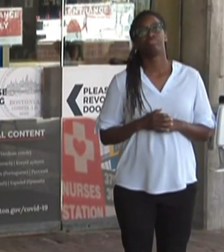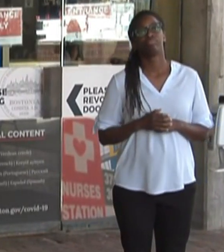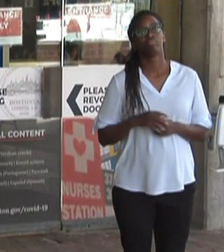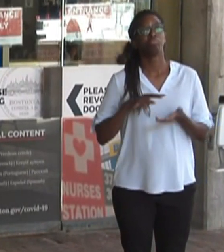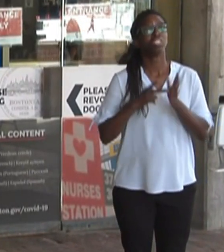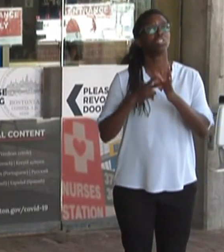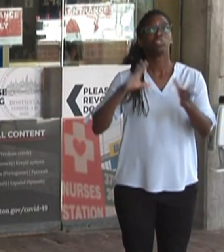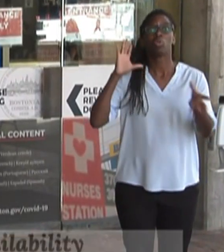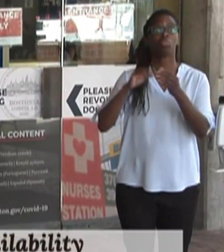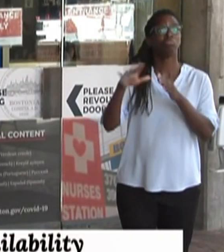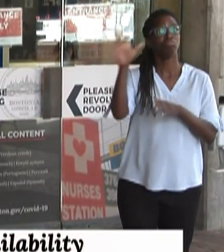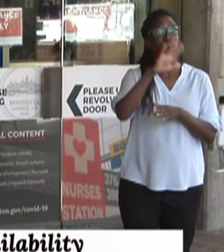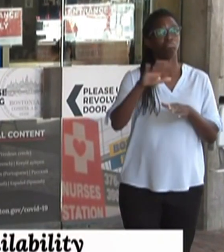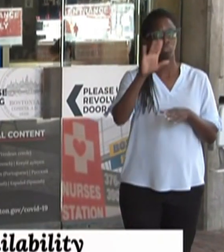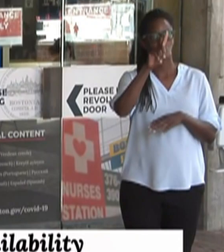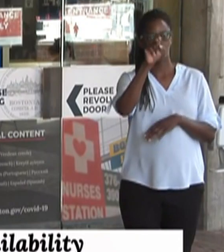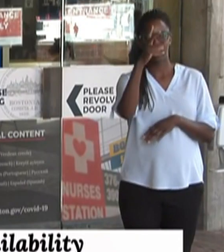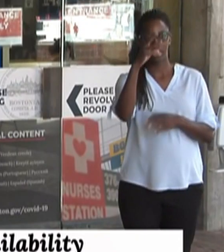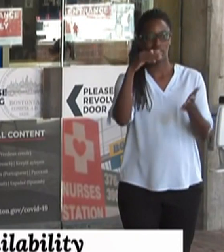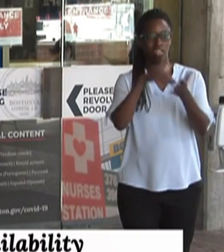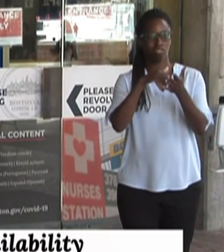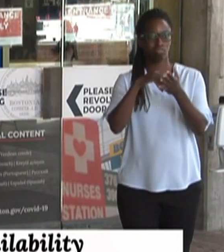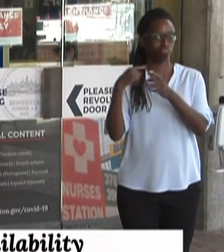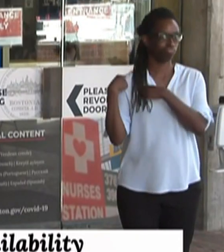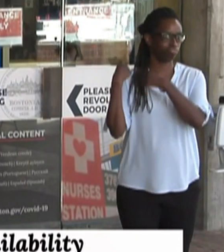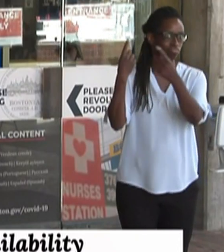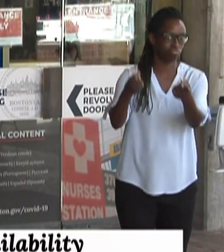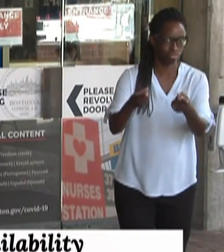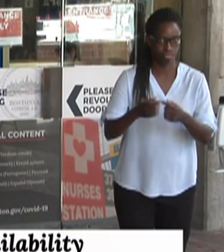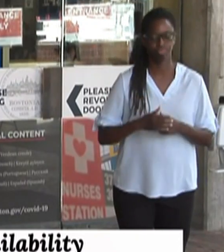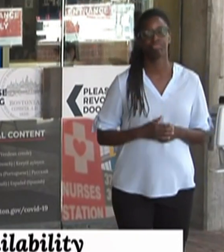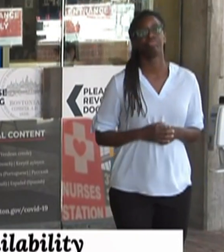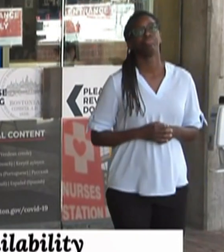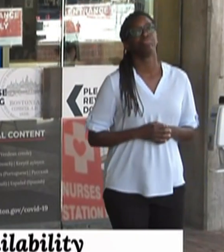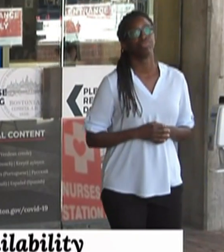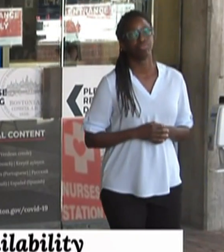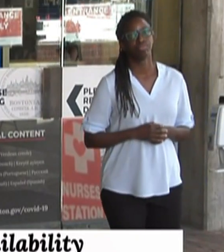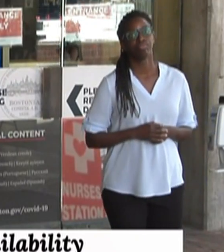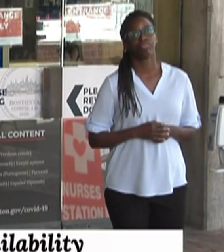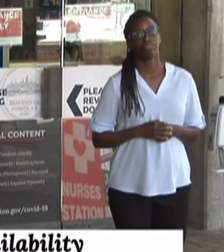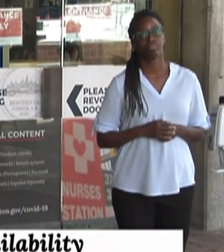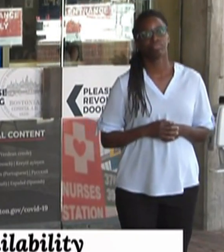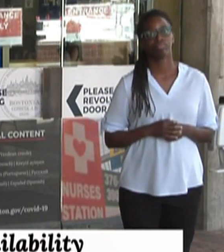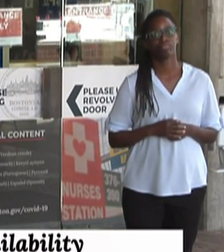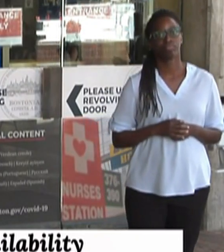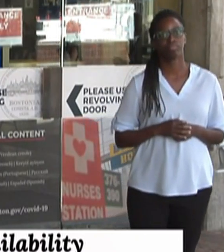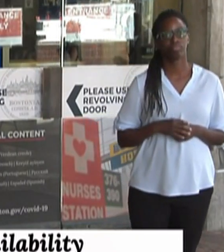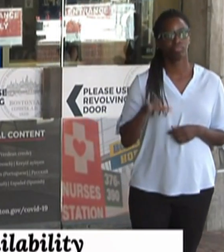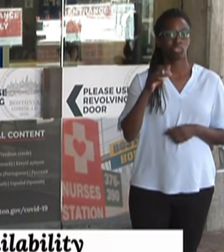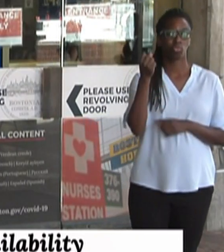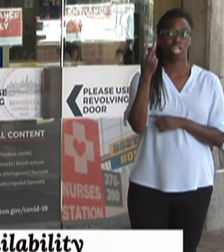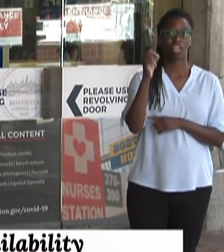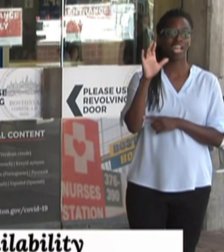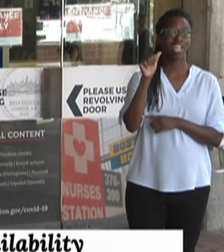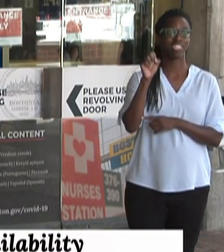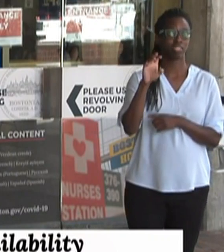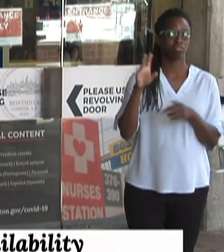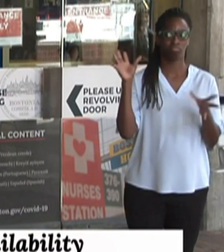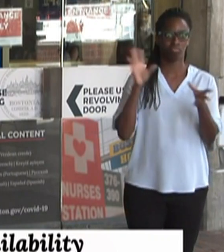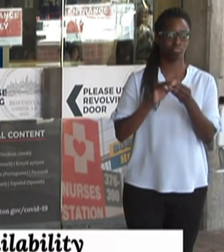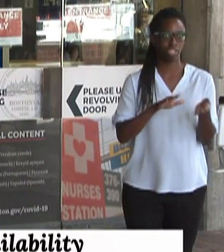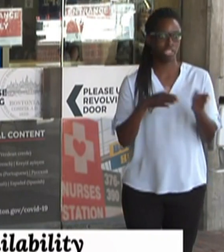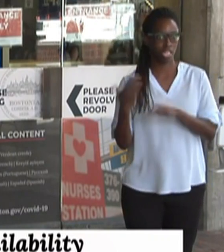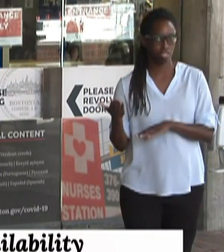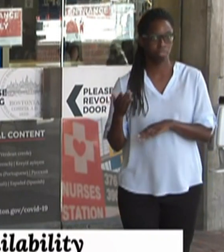116,770. 12 new deaths, bringing the total to deaths in Massachusetts to 8,729. Boston's numbers, we